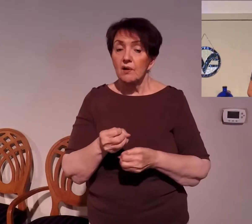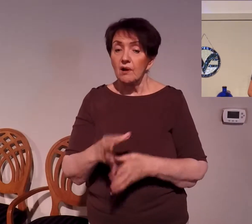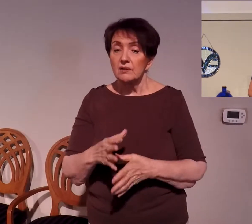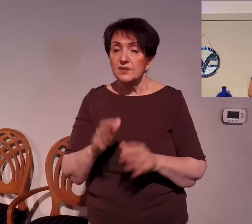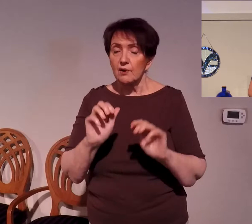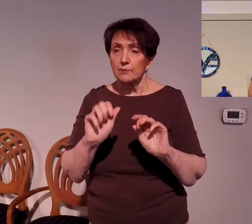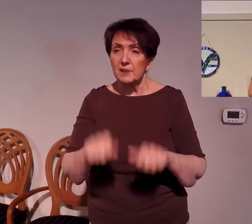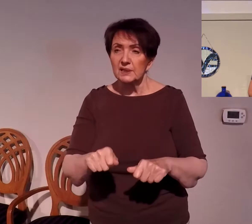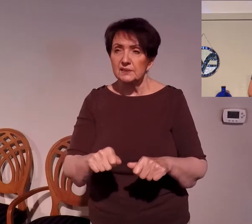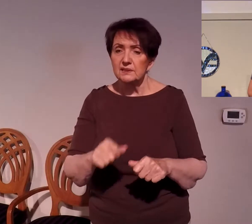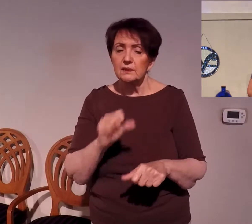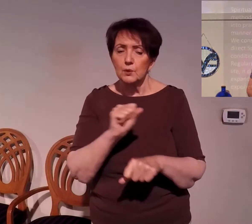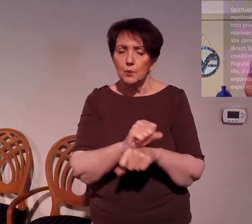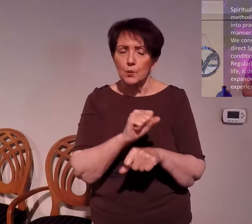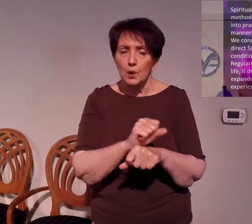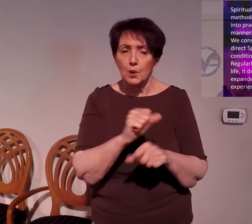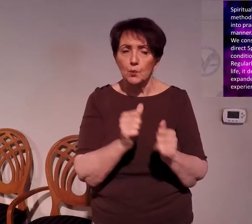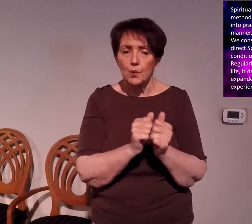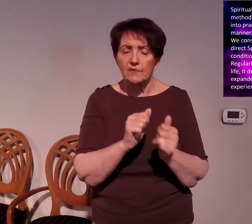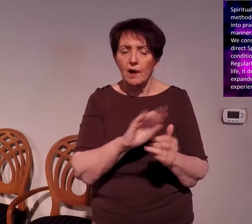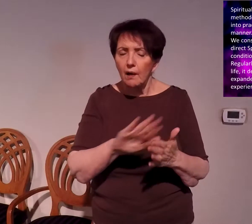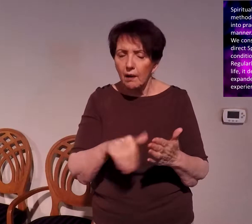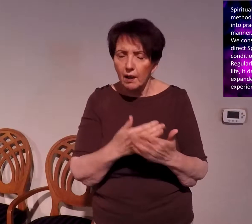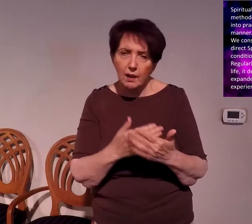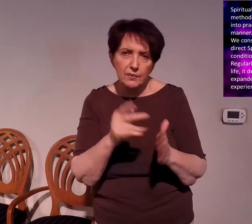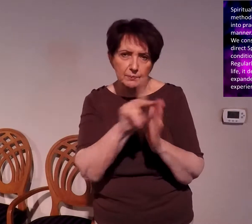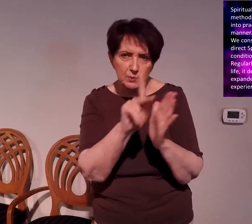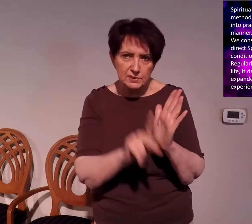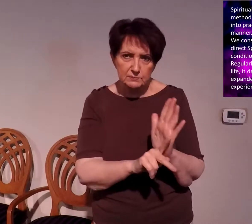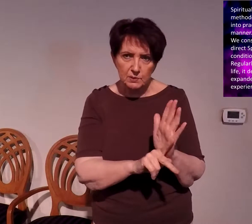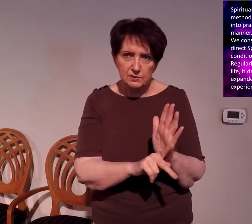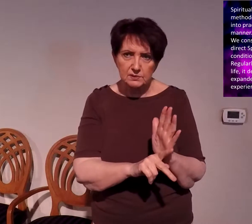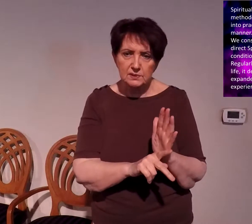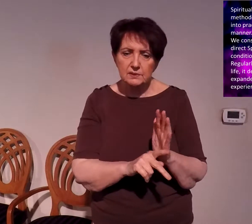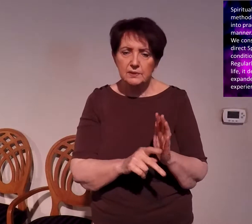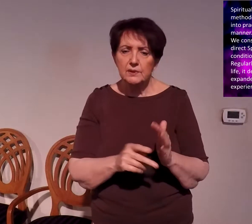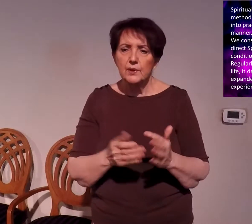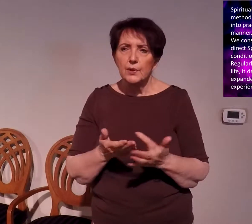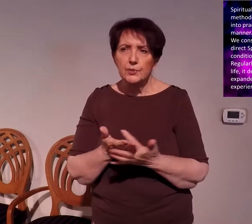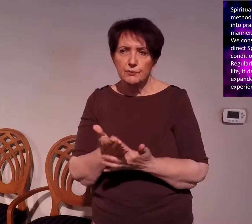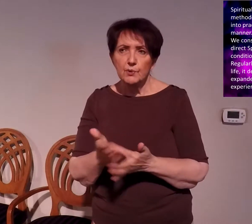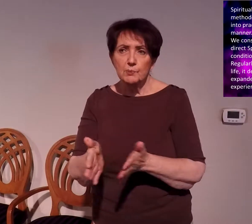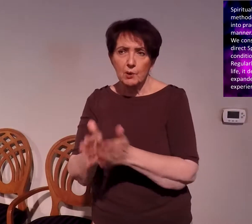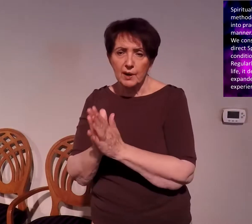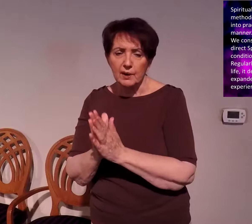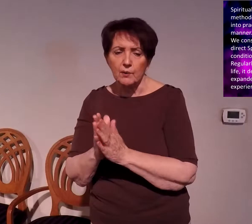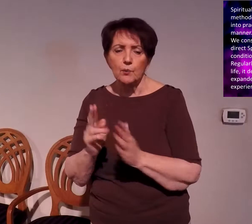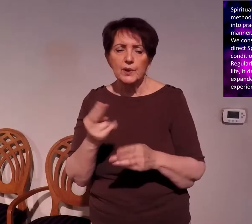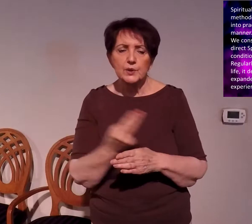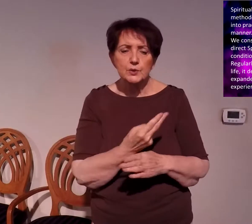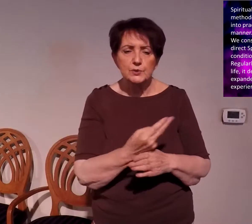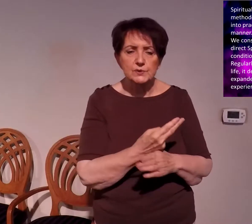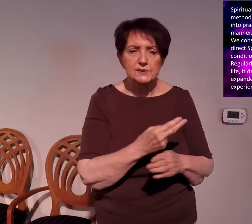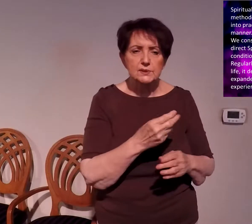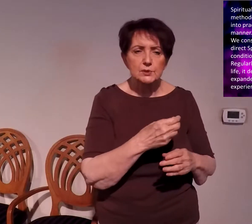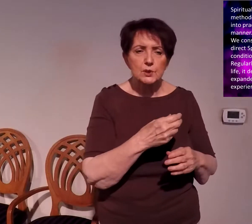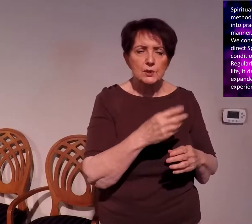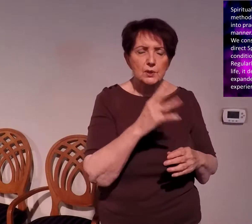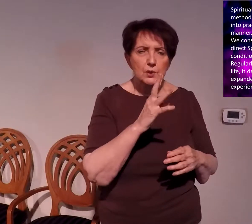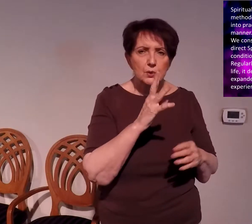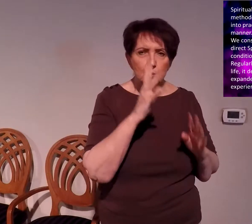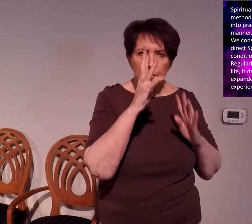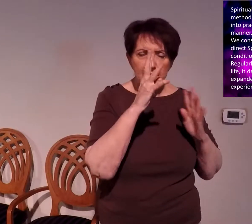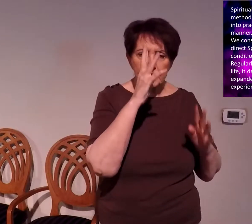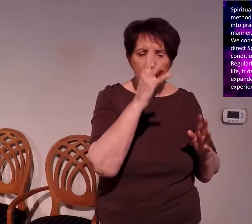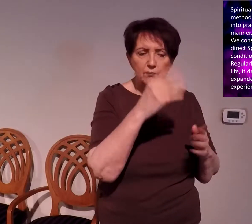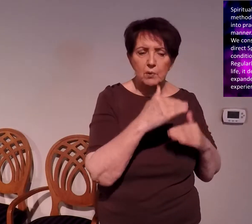with all of our principles. Through spiritual mind treatment, we consciously use the creative process to direct